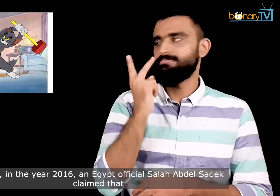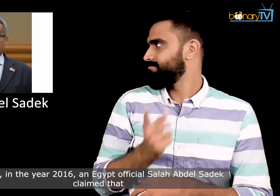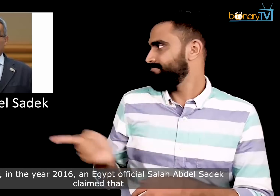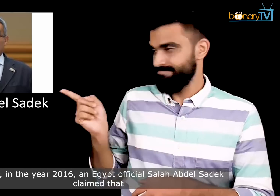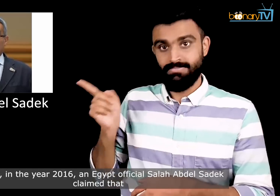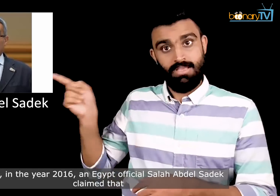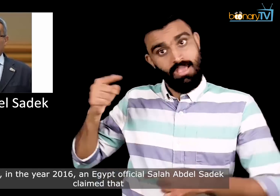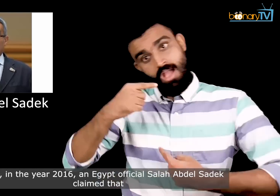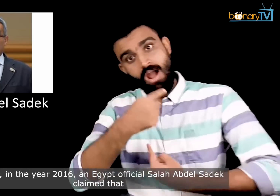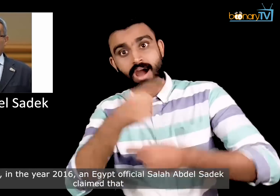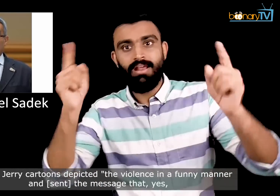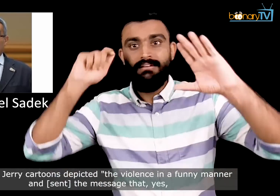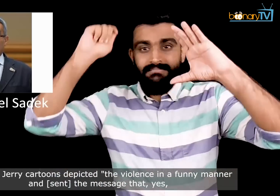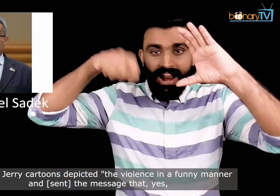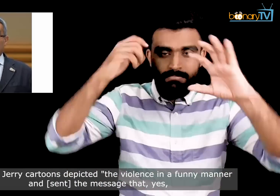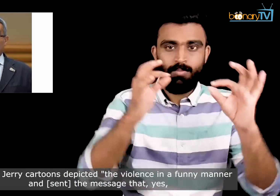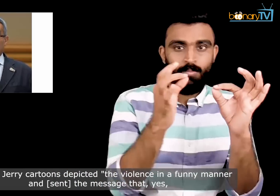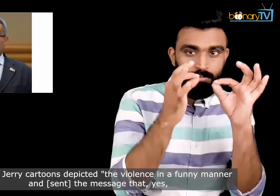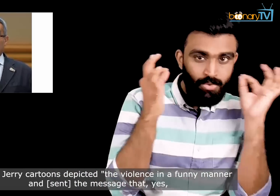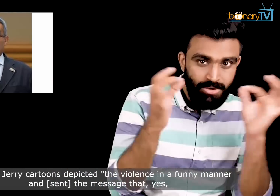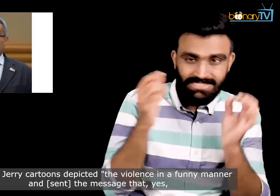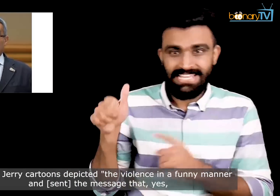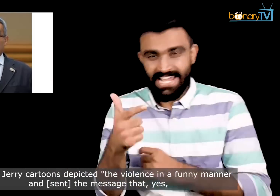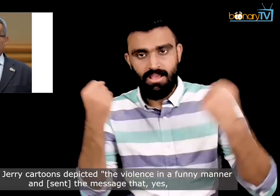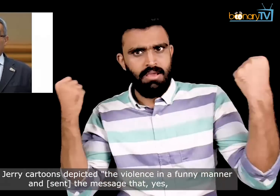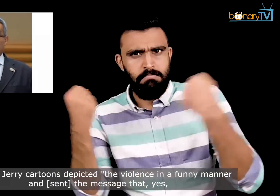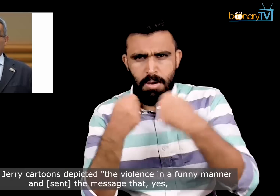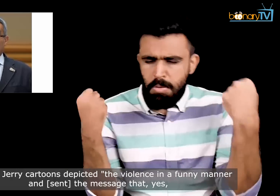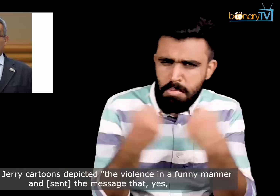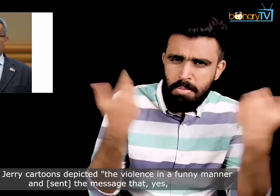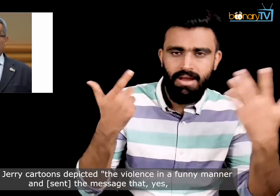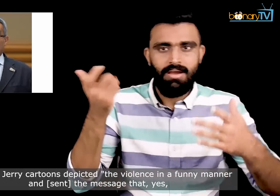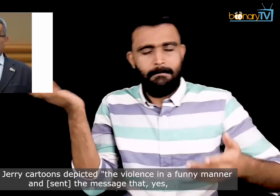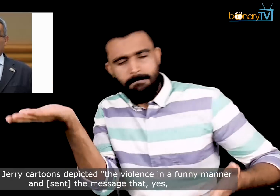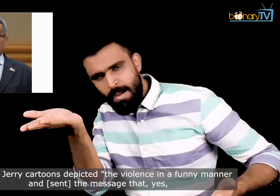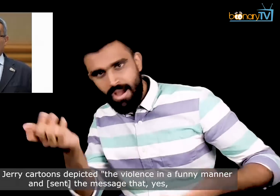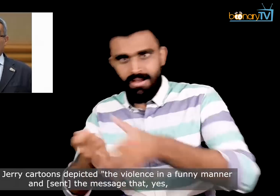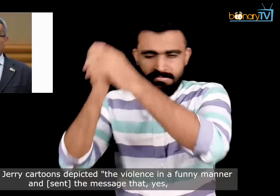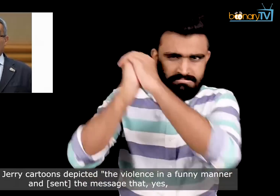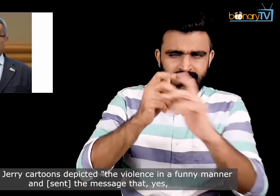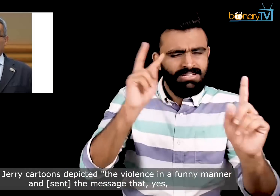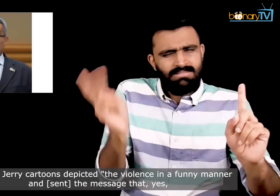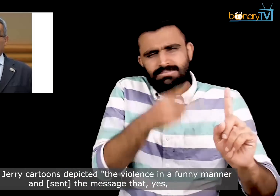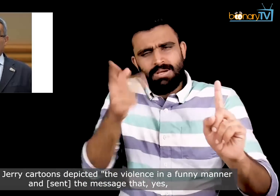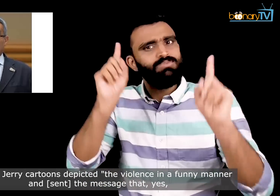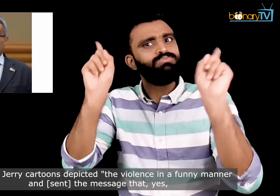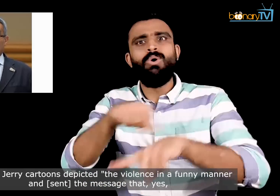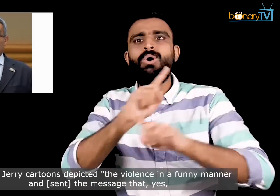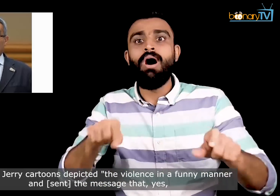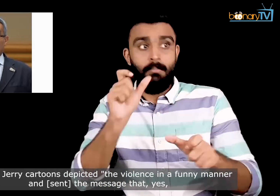Sadek, claimed that Tom and Jerry cartoons depicted the violence in a funny manner and sent the message that yes,